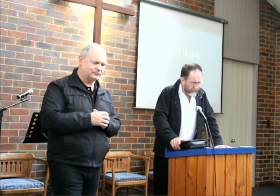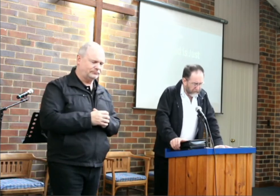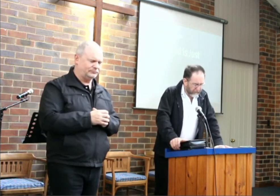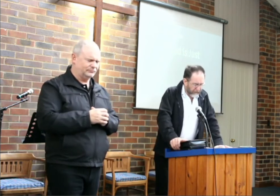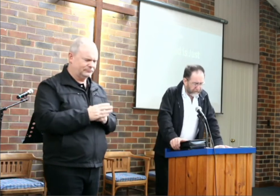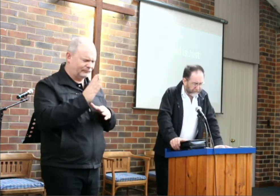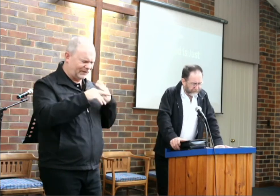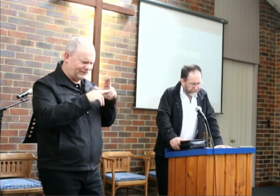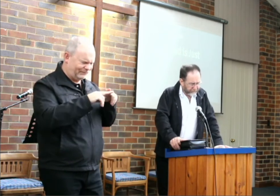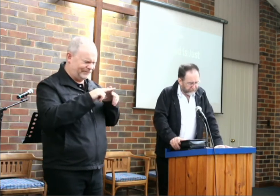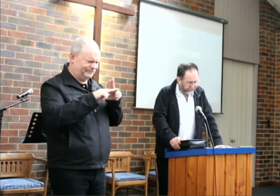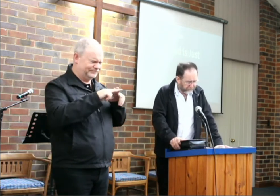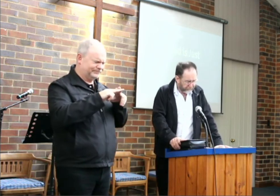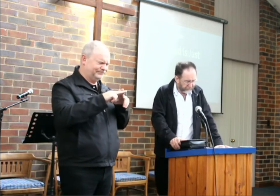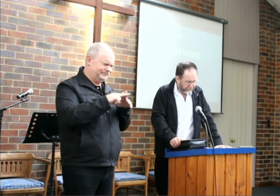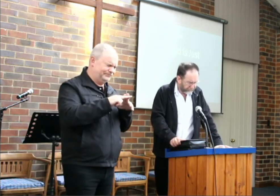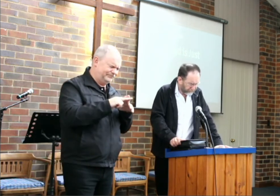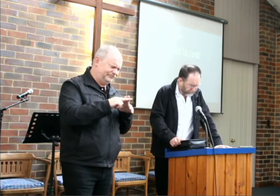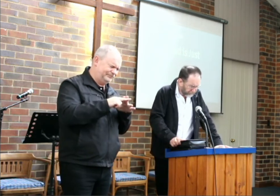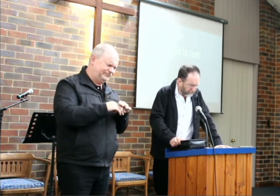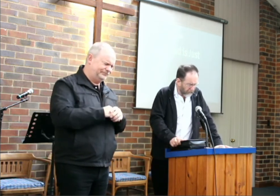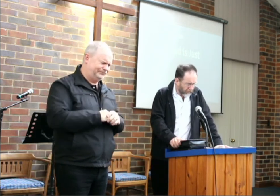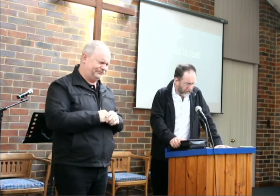Dear Heavenly Father,